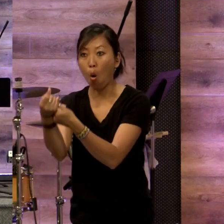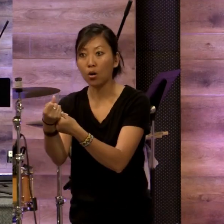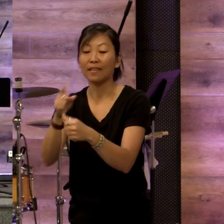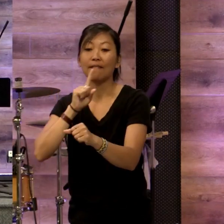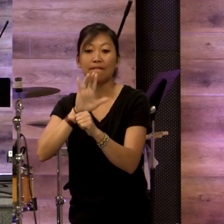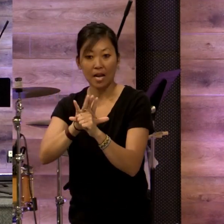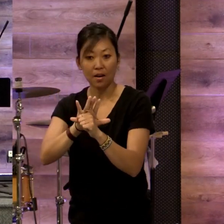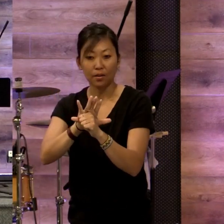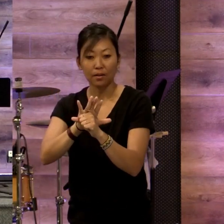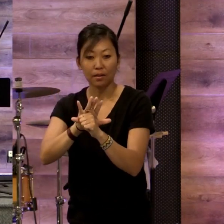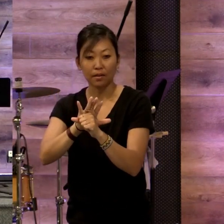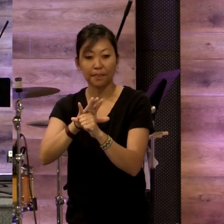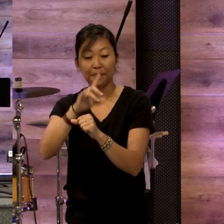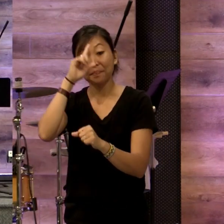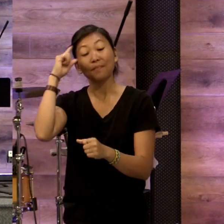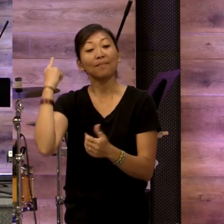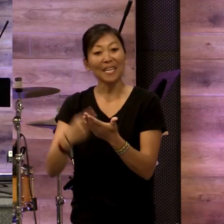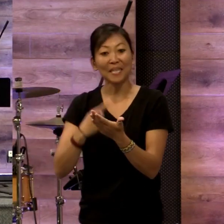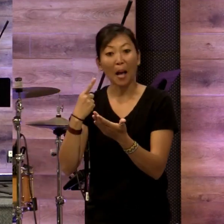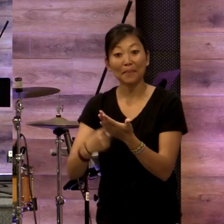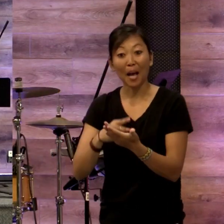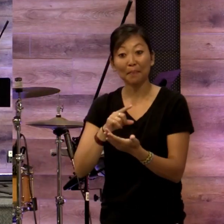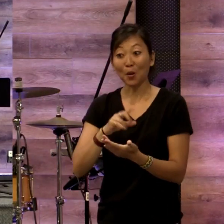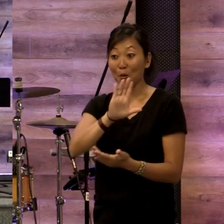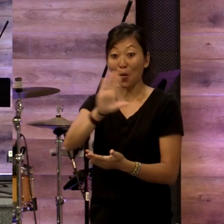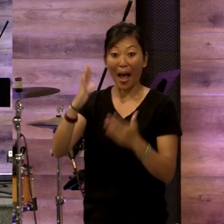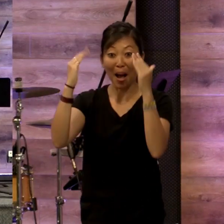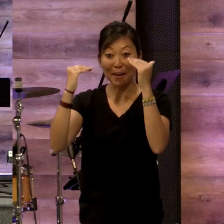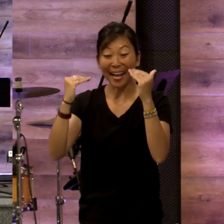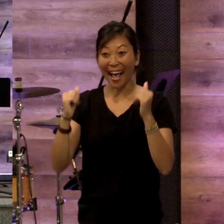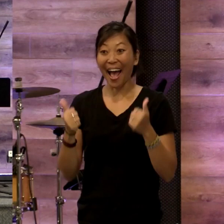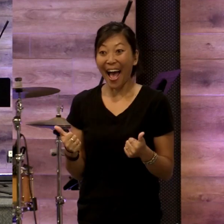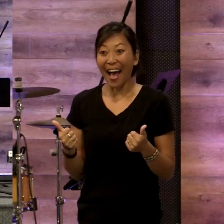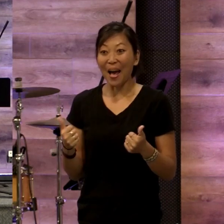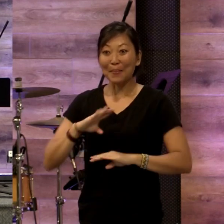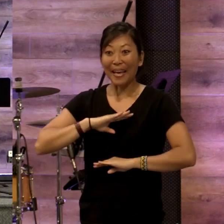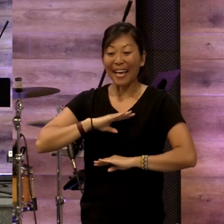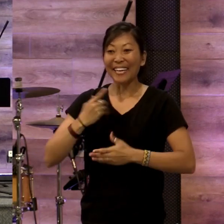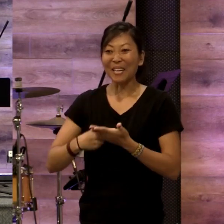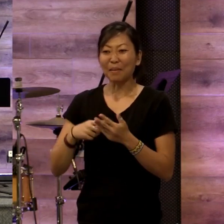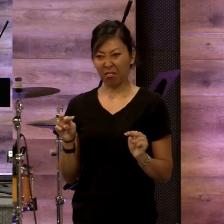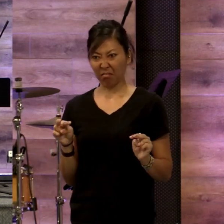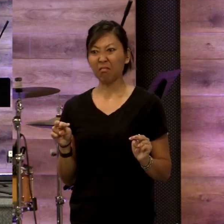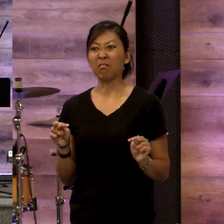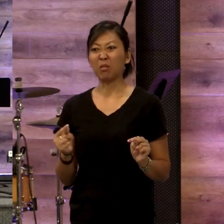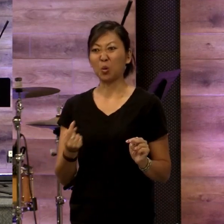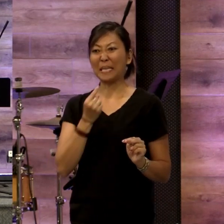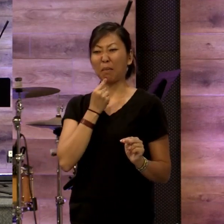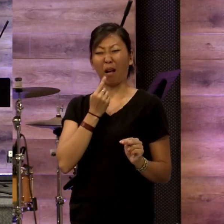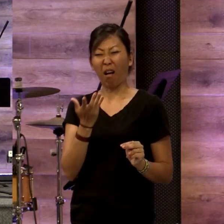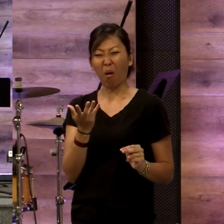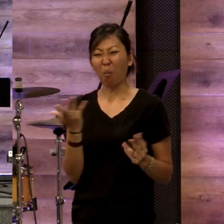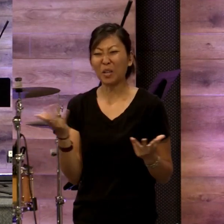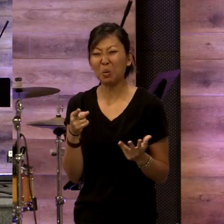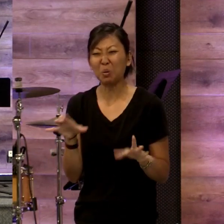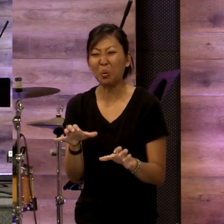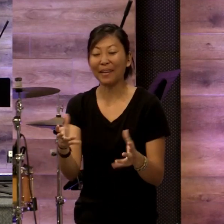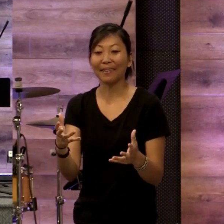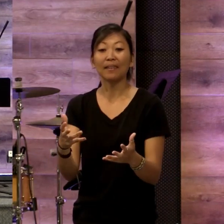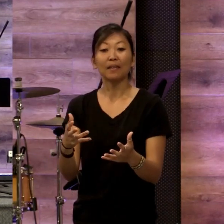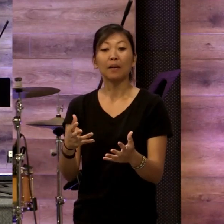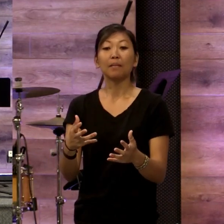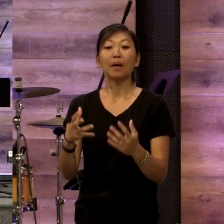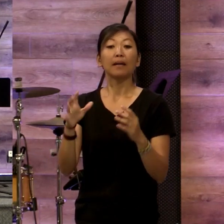And sometimes the expectations are met, and sometimes they're not. Here's the thing. When we enter relationship with